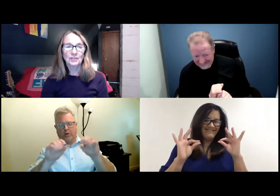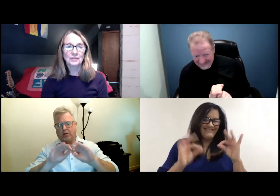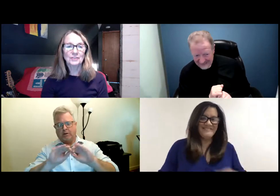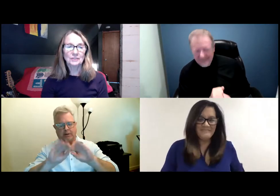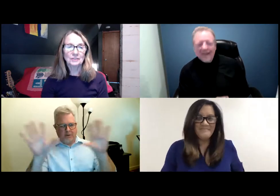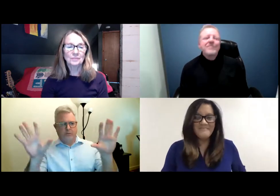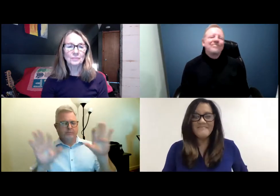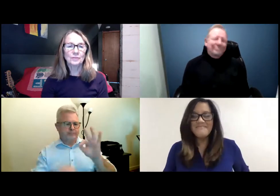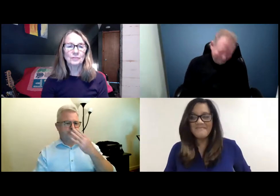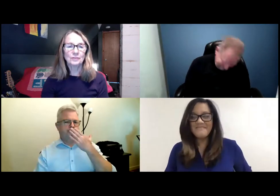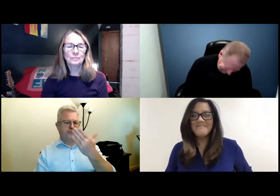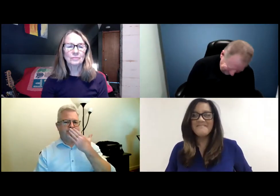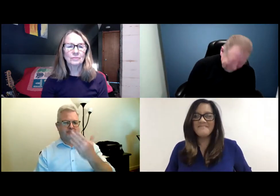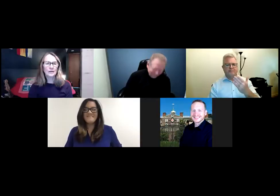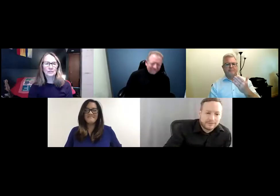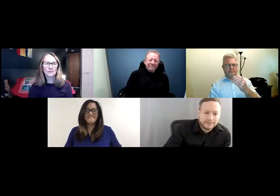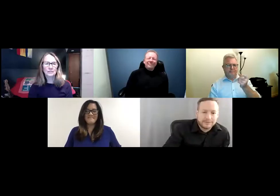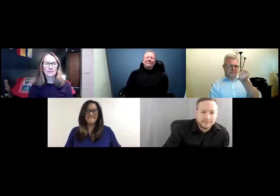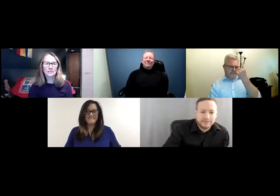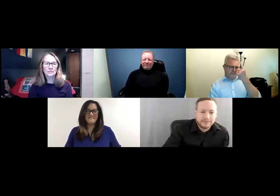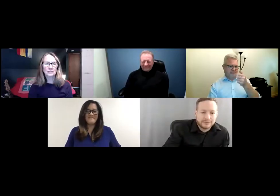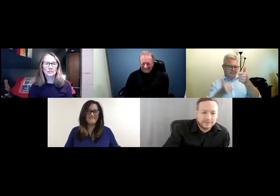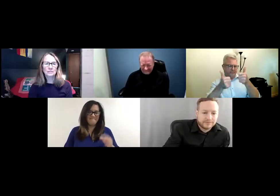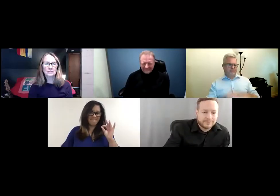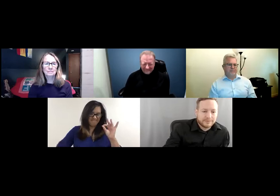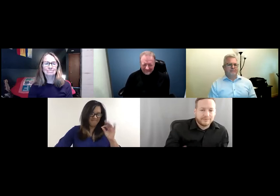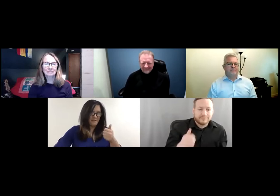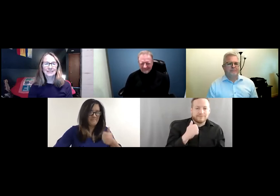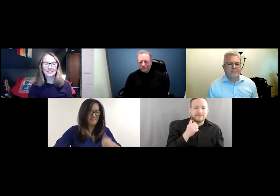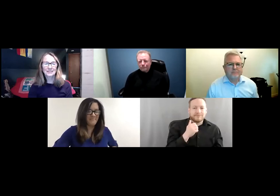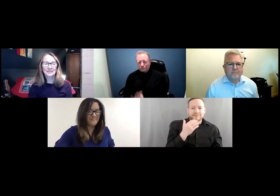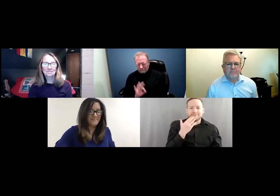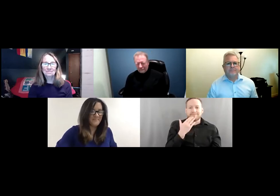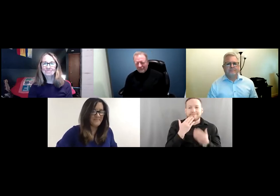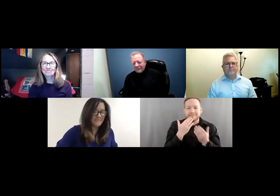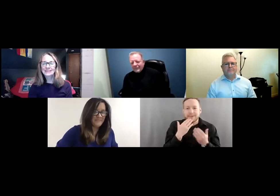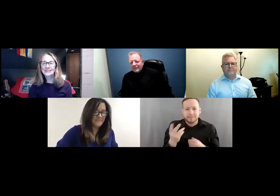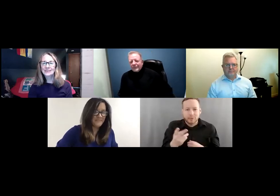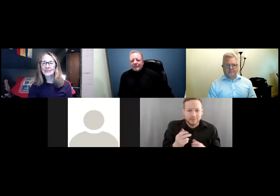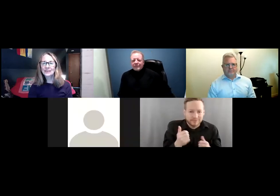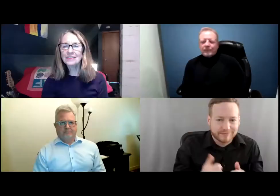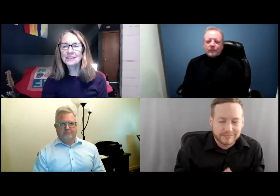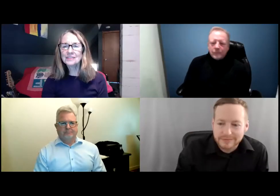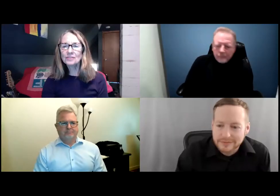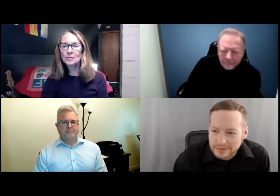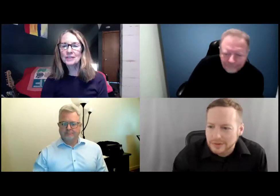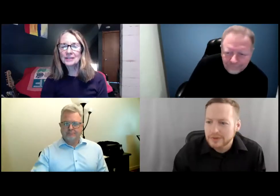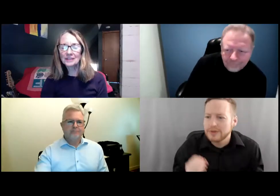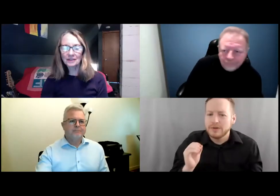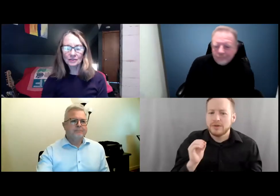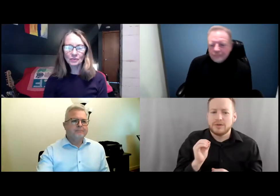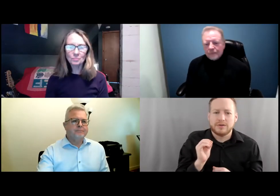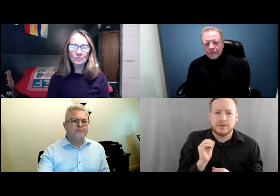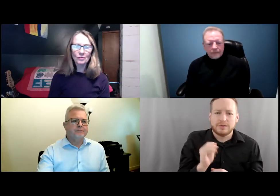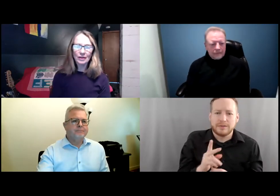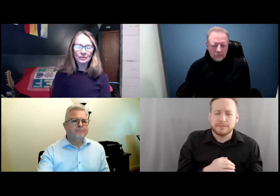Thank you. It does. Beautiful, loud and clear. Thanks so much, Christine. I got it now. Okay, thanks everybody.